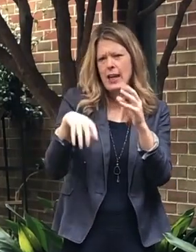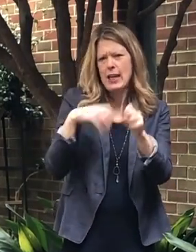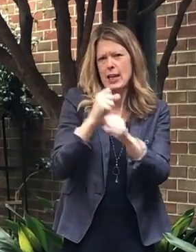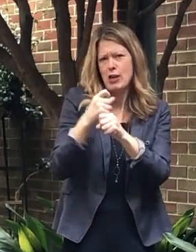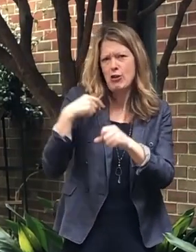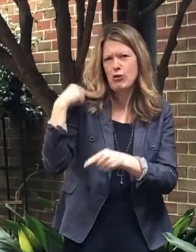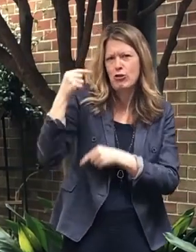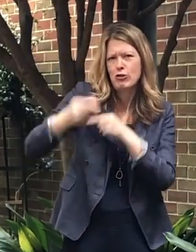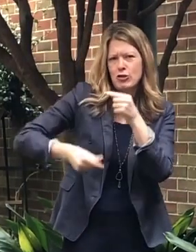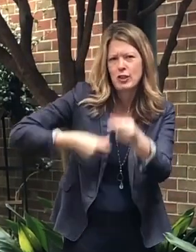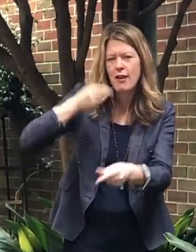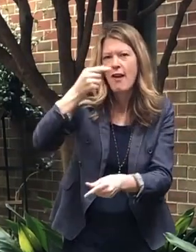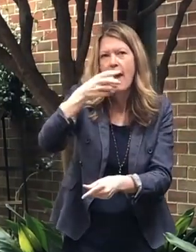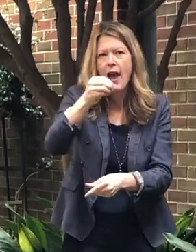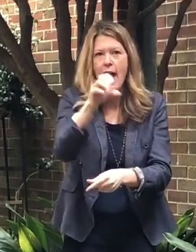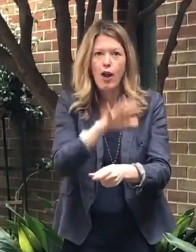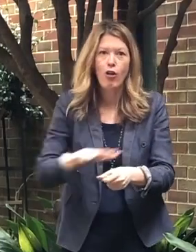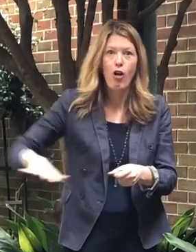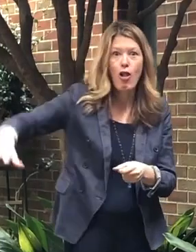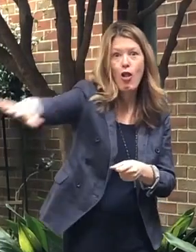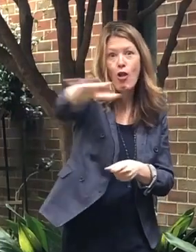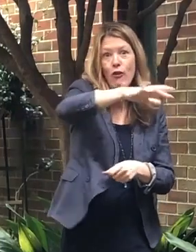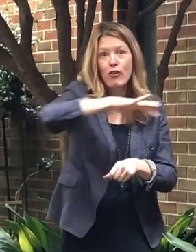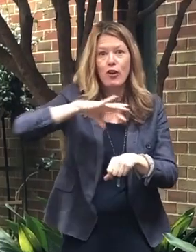earth and in the